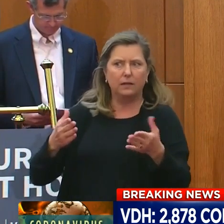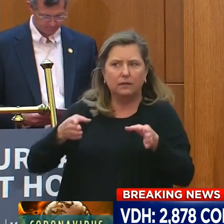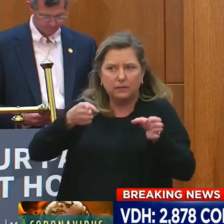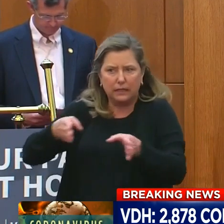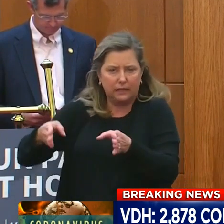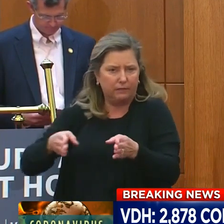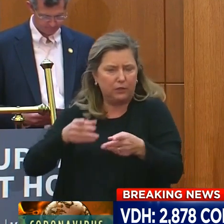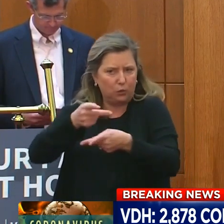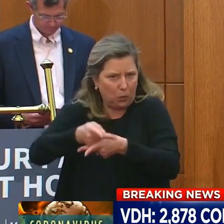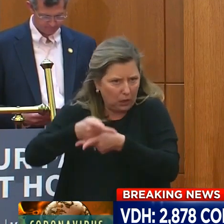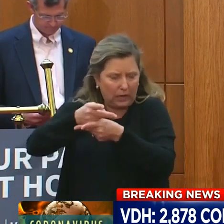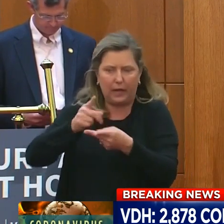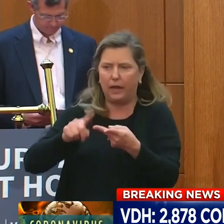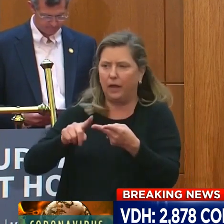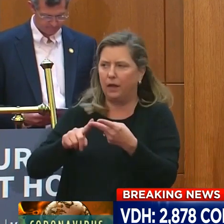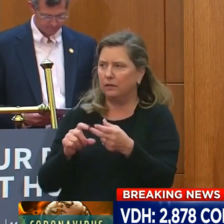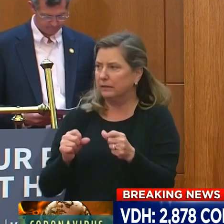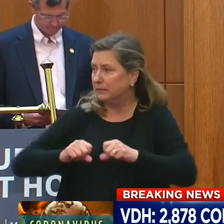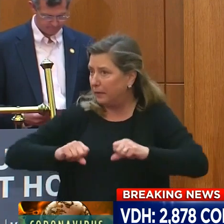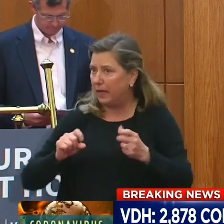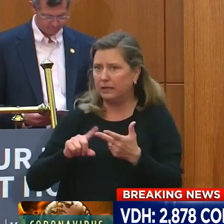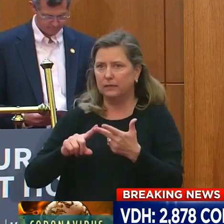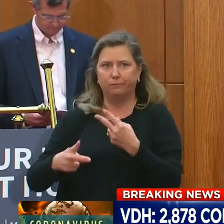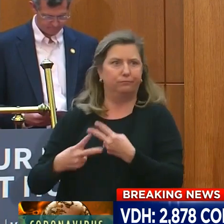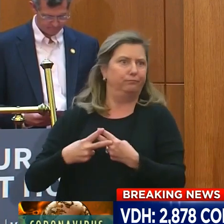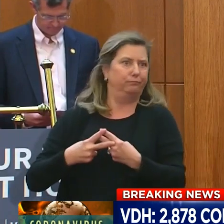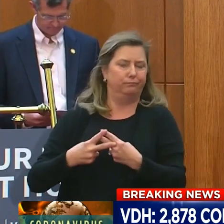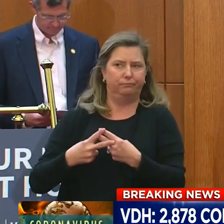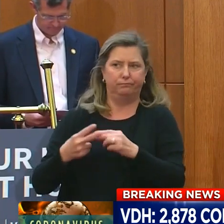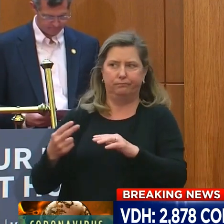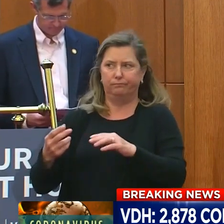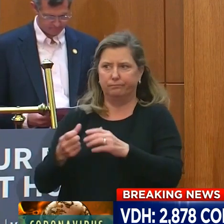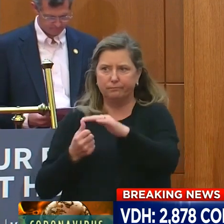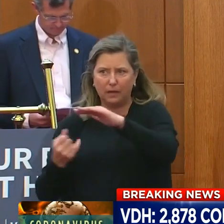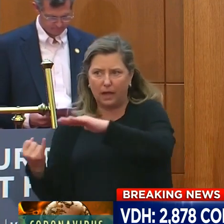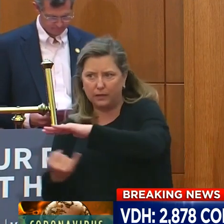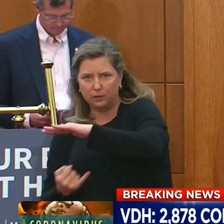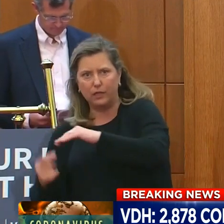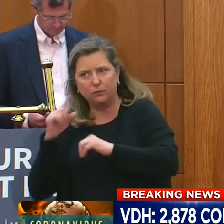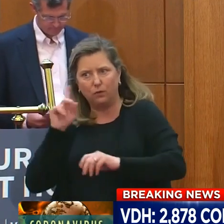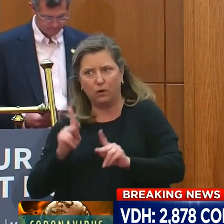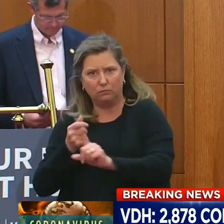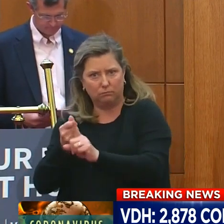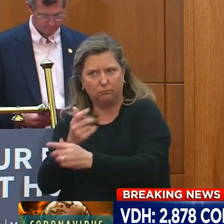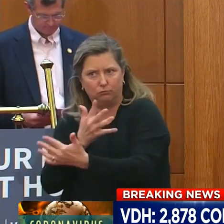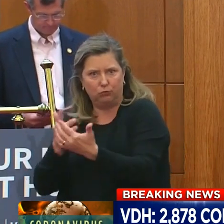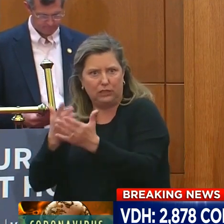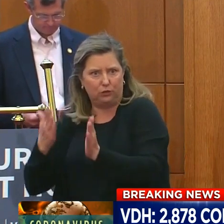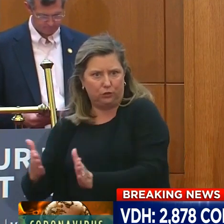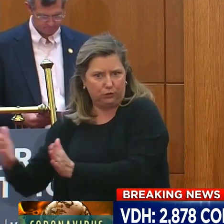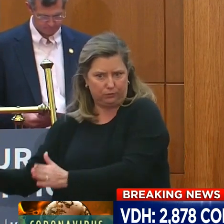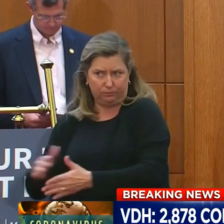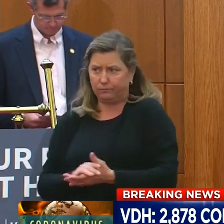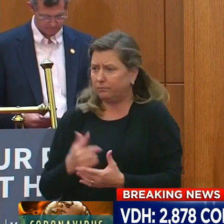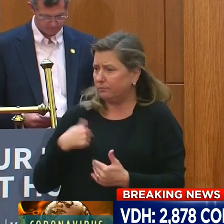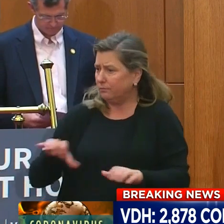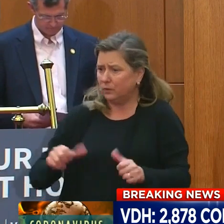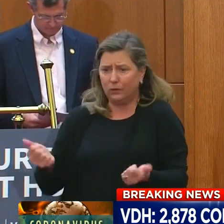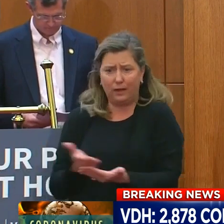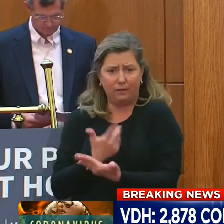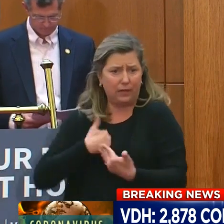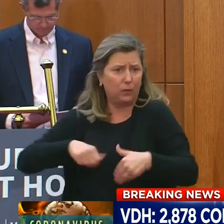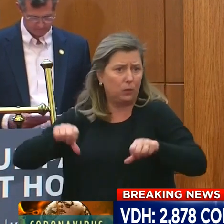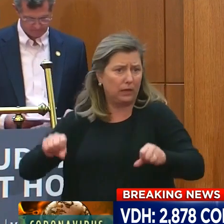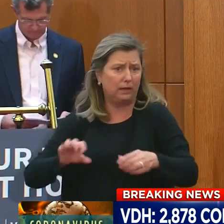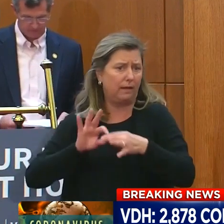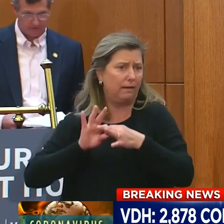care, space, quarantine, isolation for those prisoners. And we're doing everything we can with